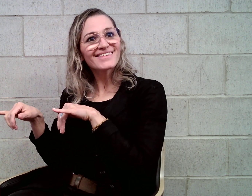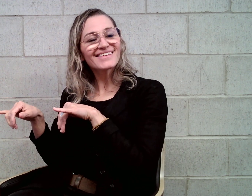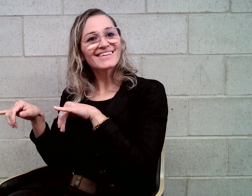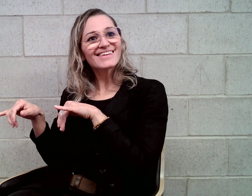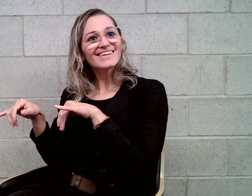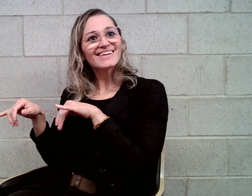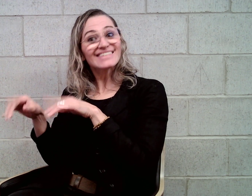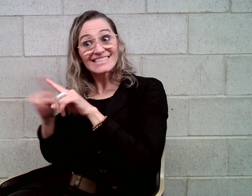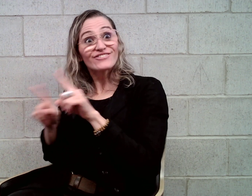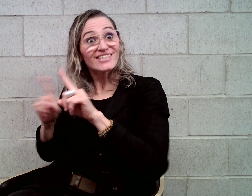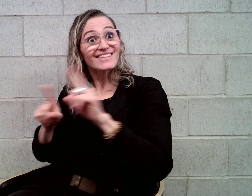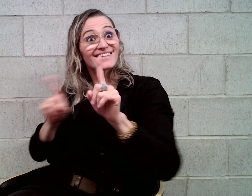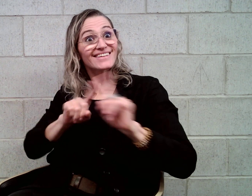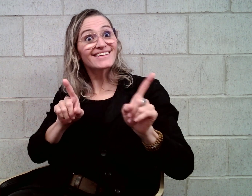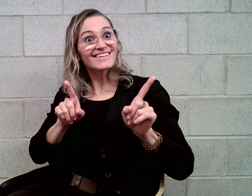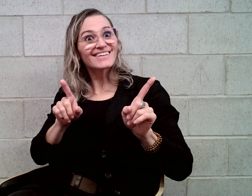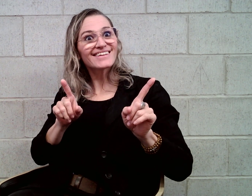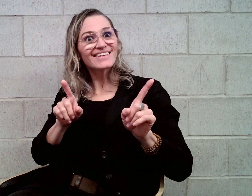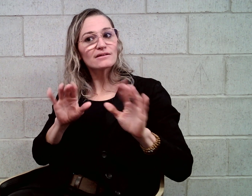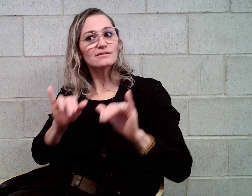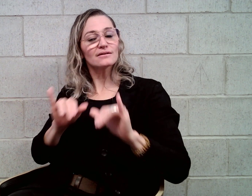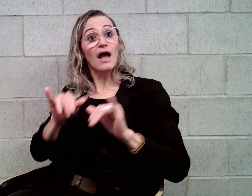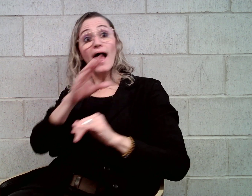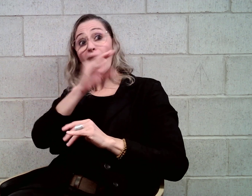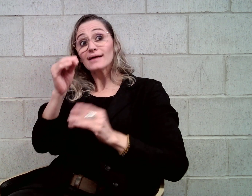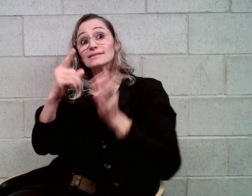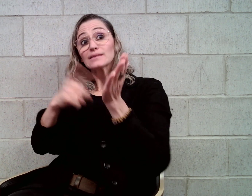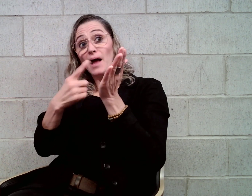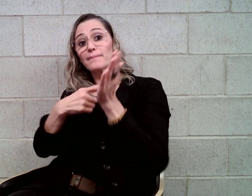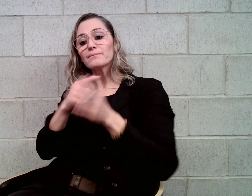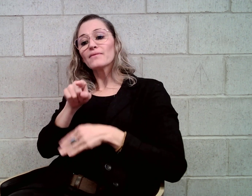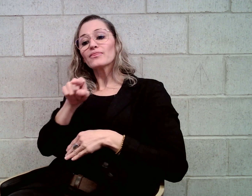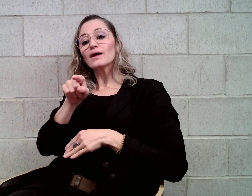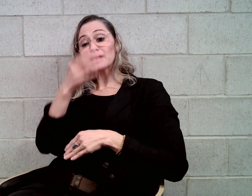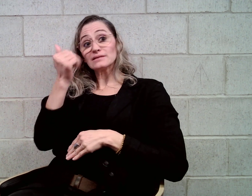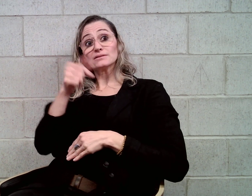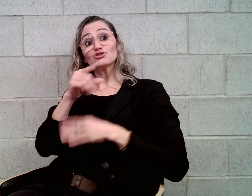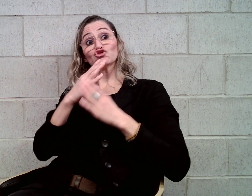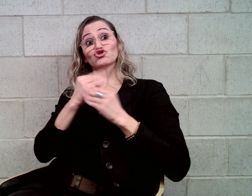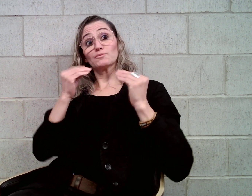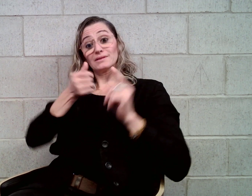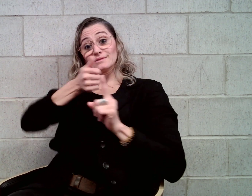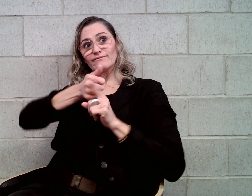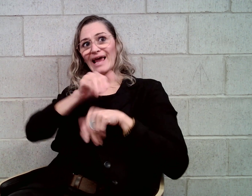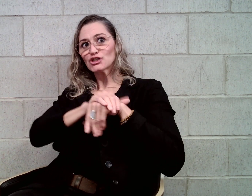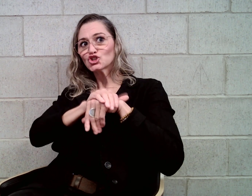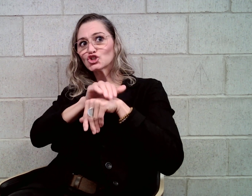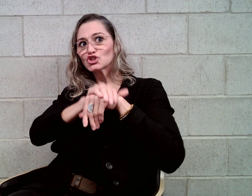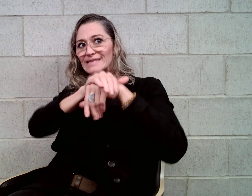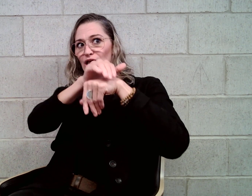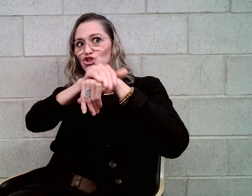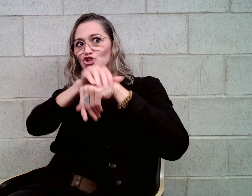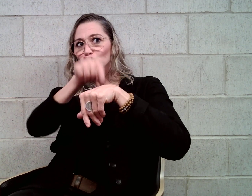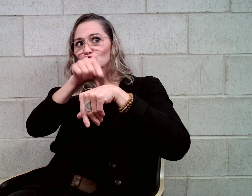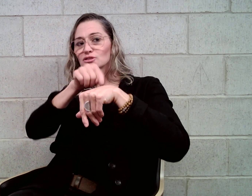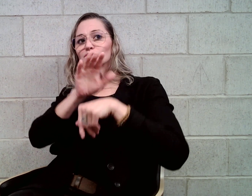express it? And of course, it's not the same in each language. So sometimes I'm thinking, obviously Shakespeare